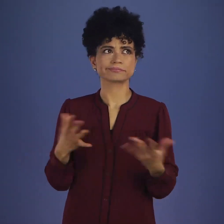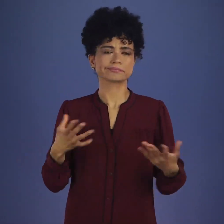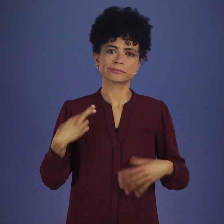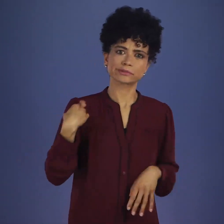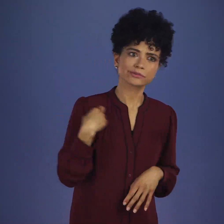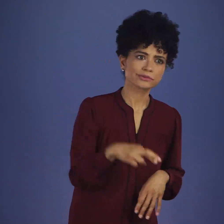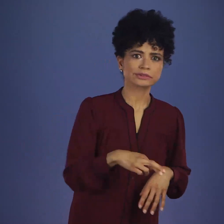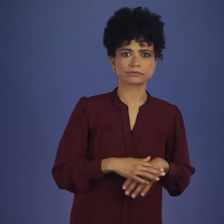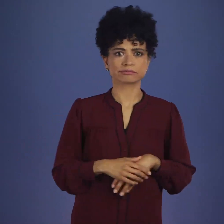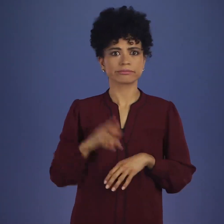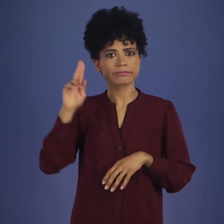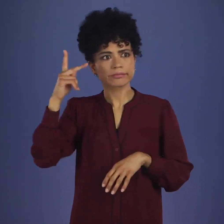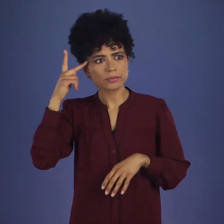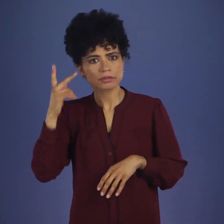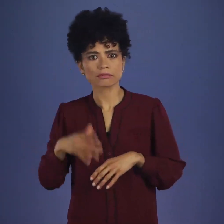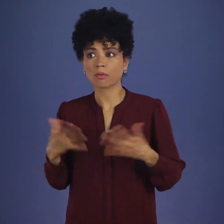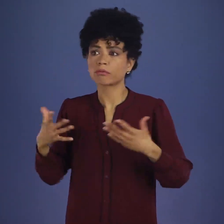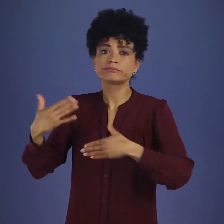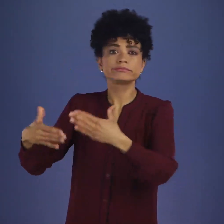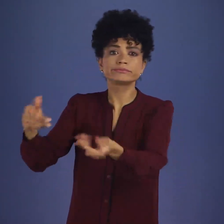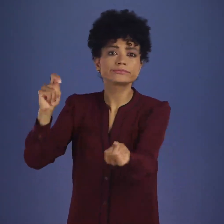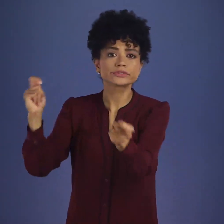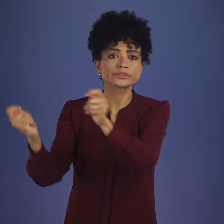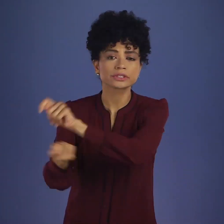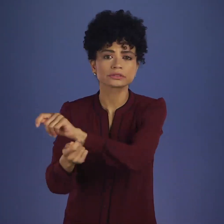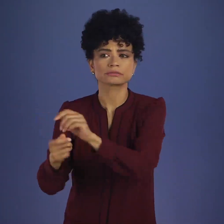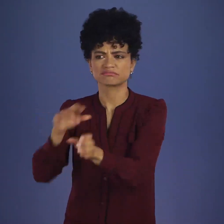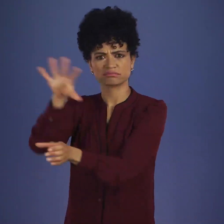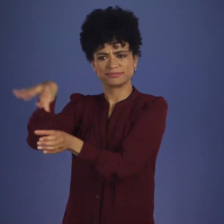or reform argument among AA members.